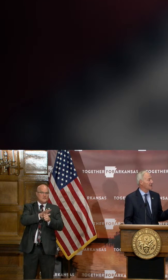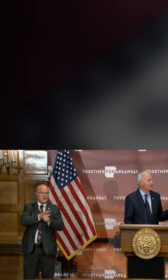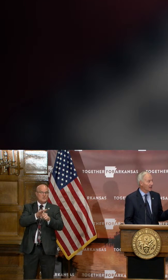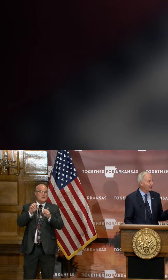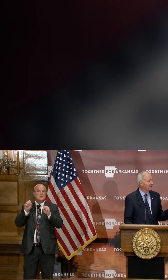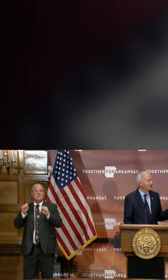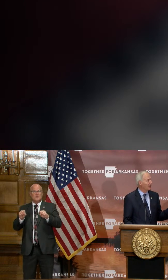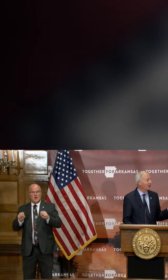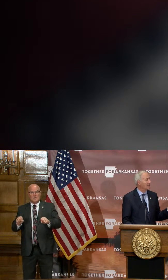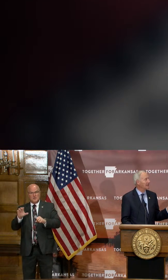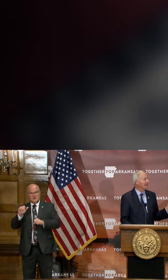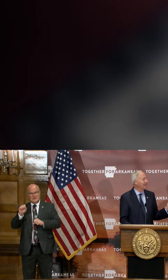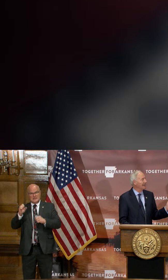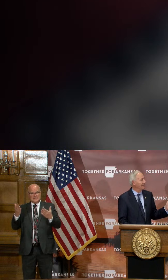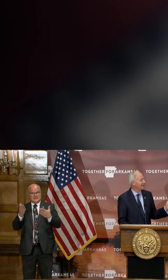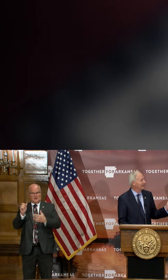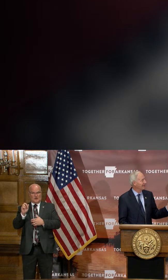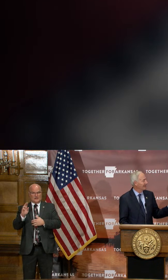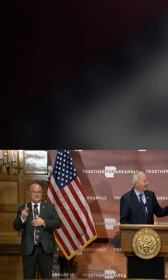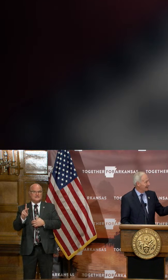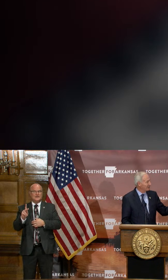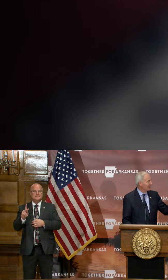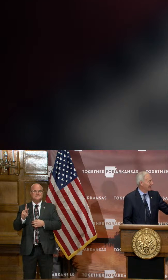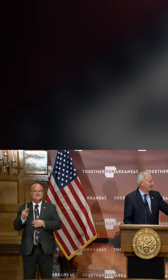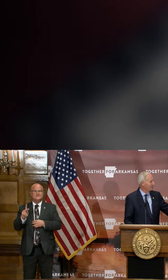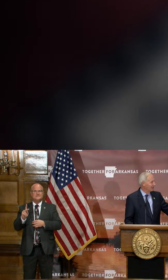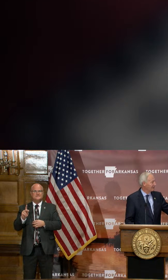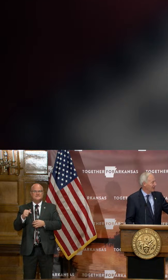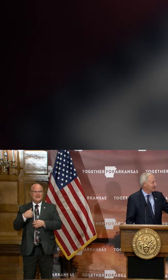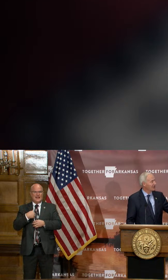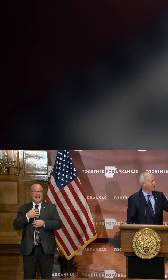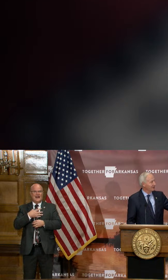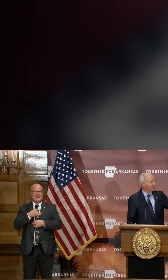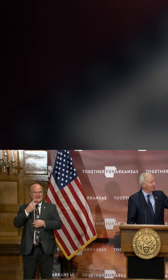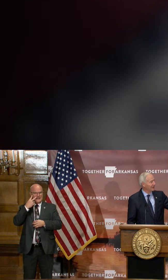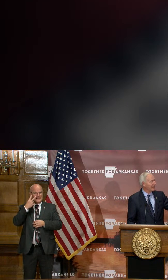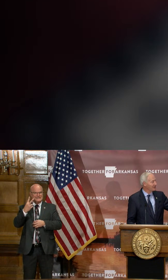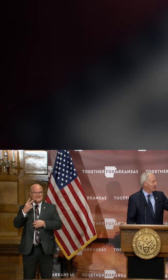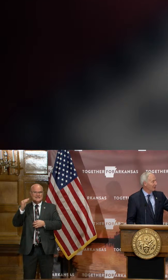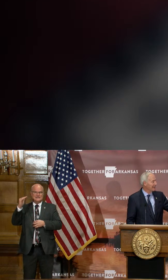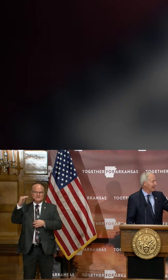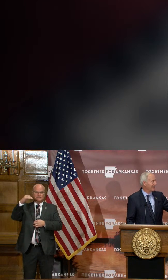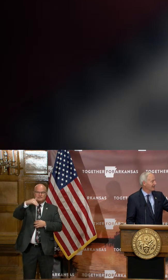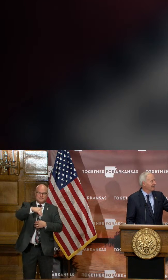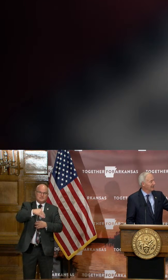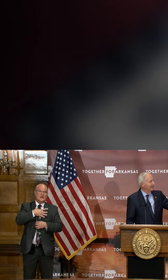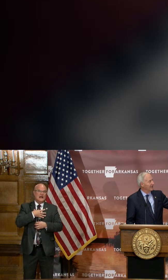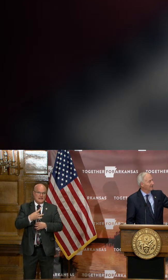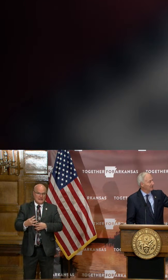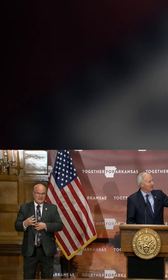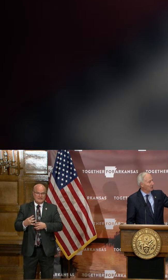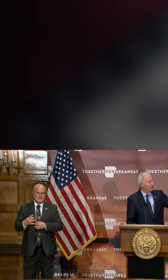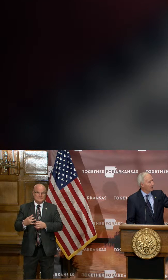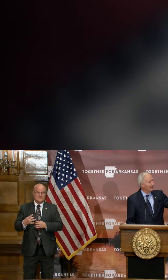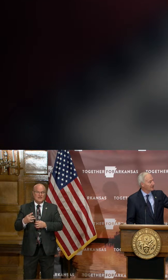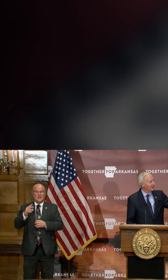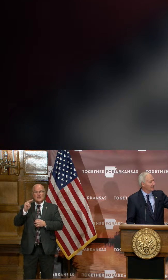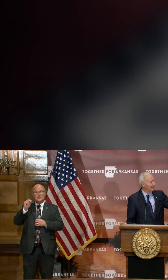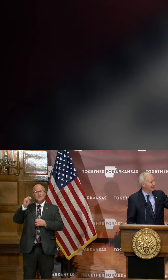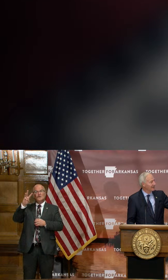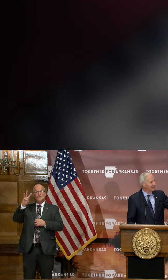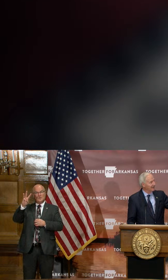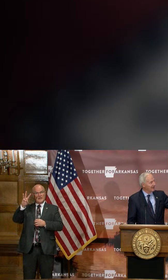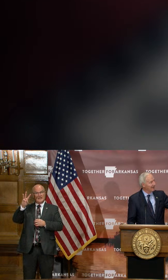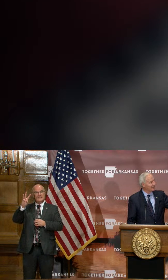probable cases in Arkansas. And I do like whenever I see those trend lines going down from the